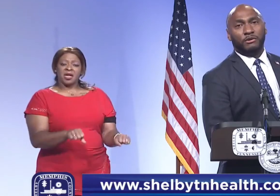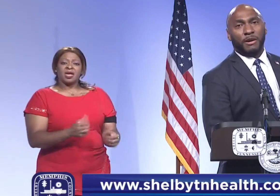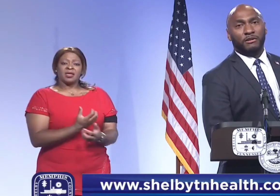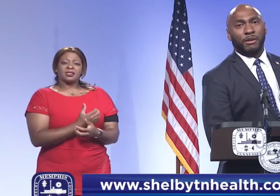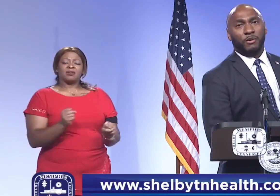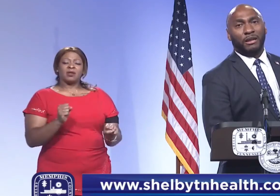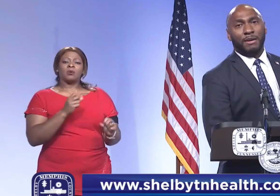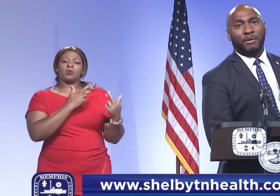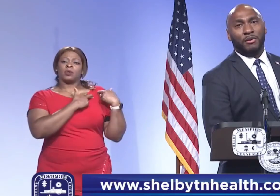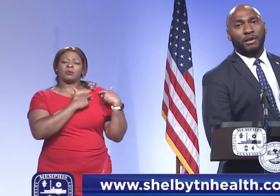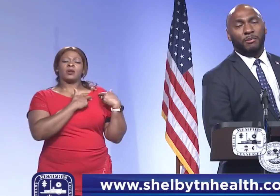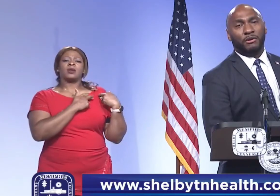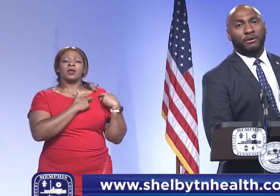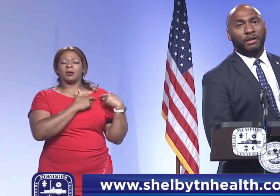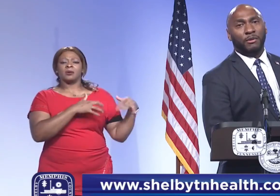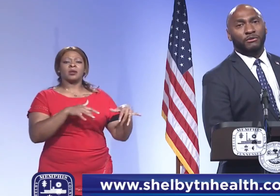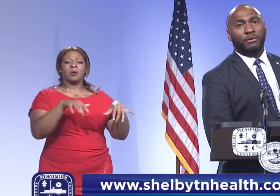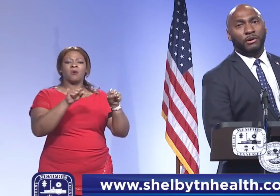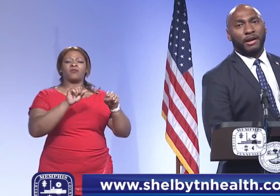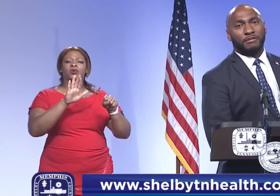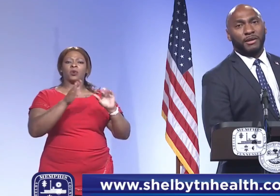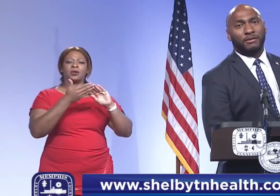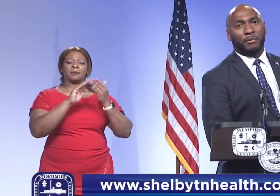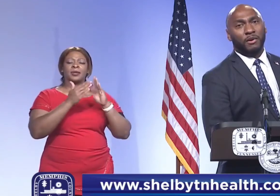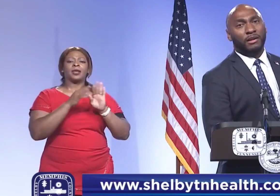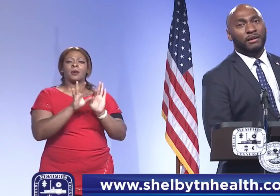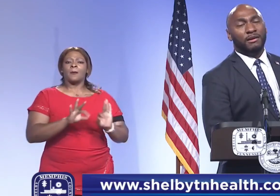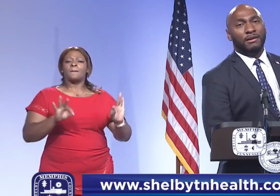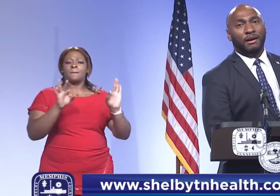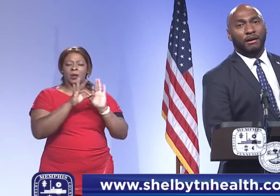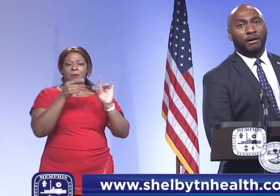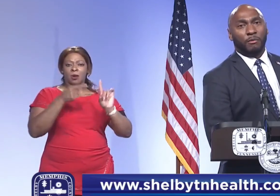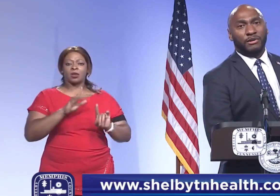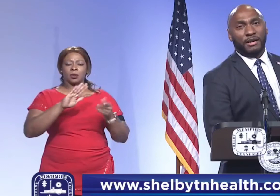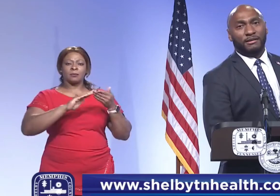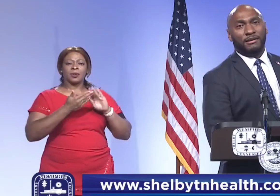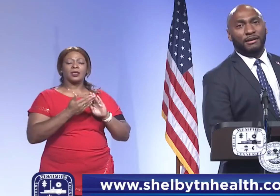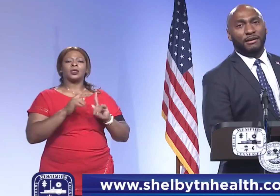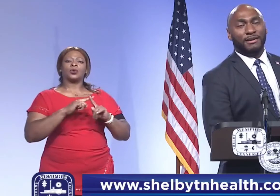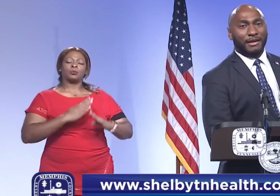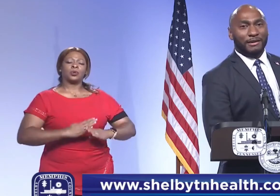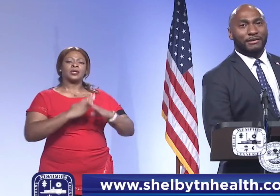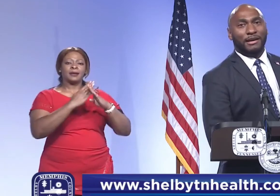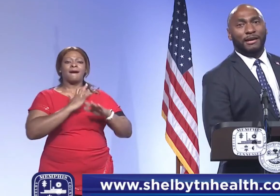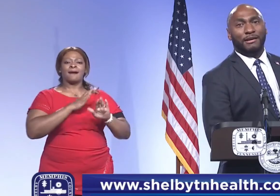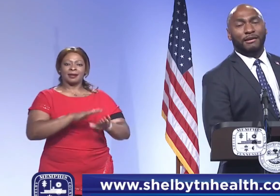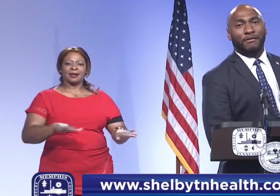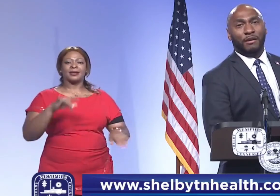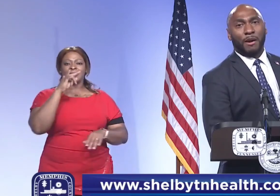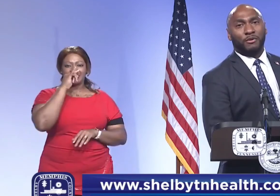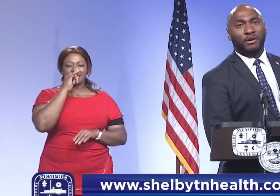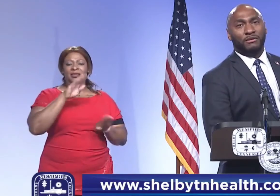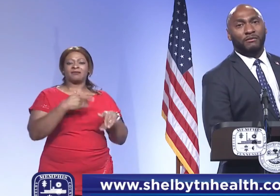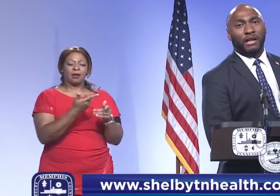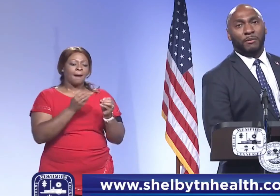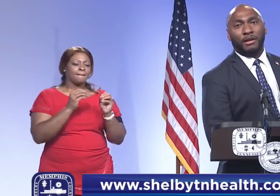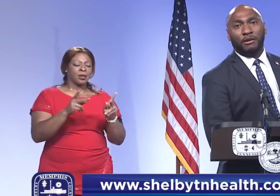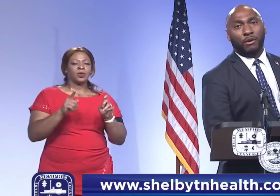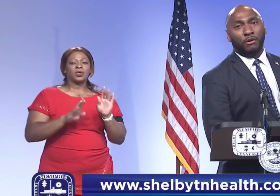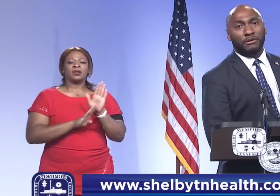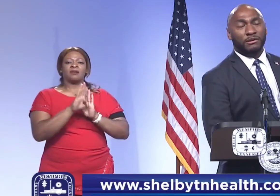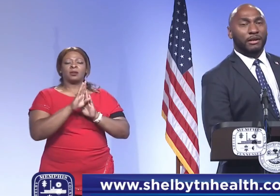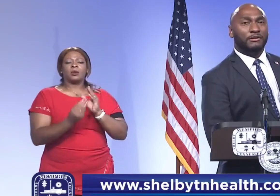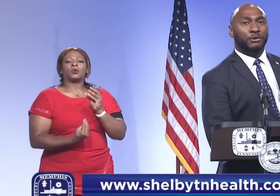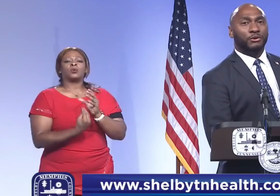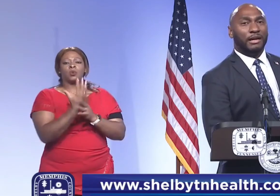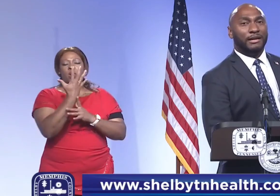and responsibly reclaim community. Particularly the most important aspects of community are protecting kids and giving them opportunities to develop and grow